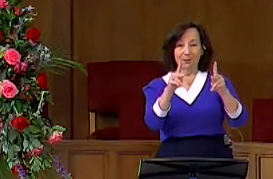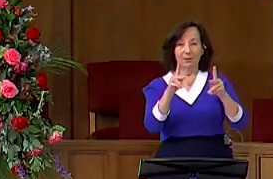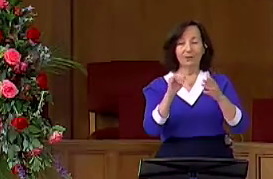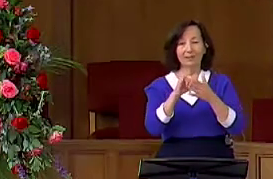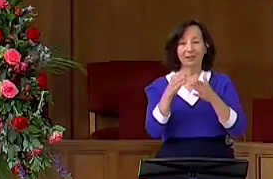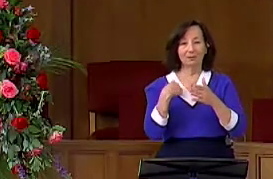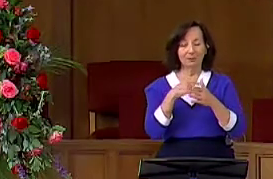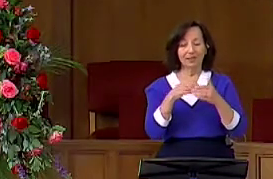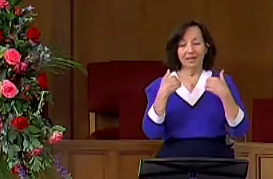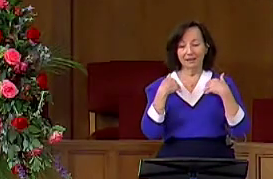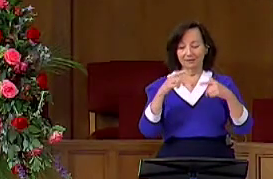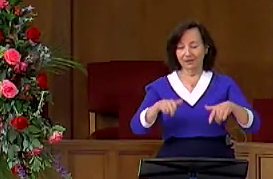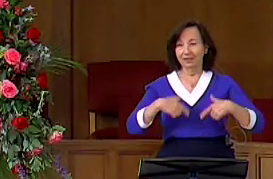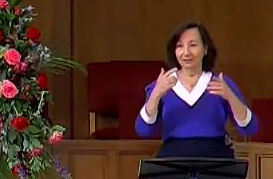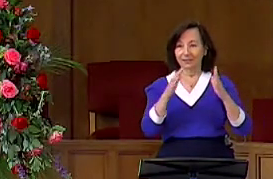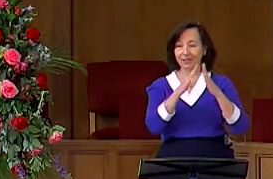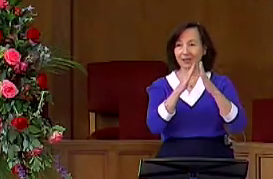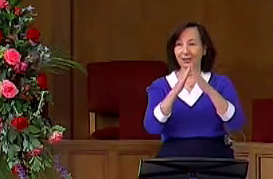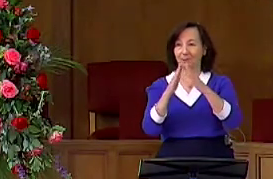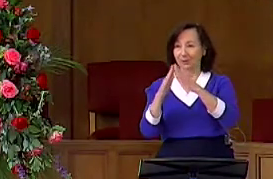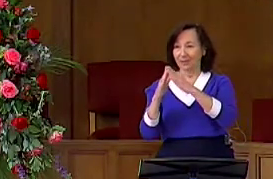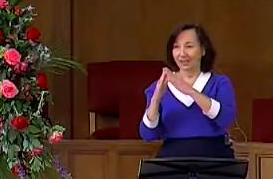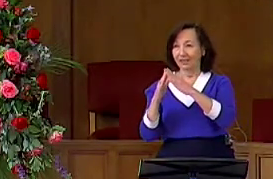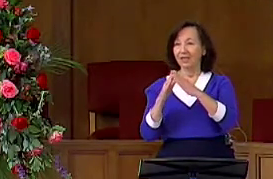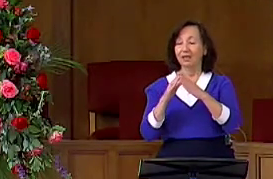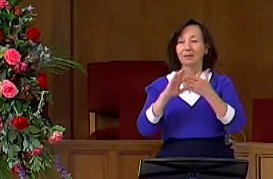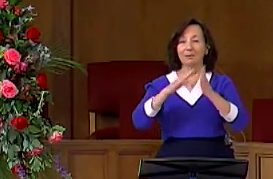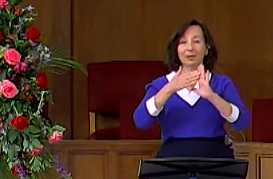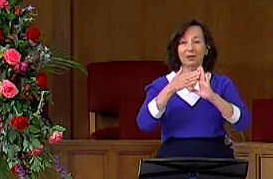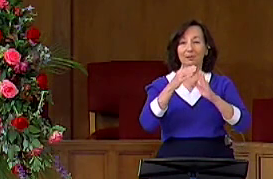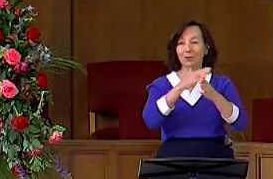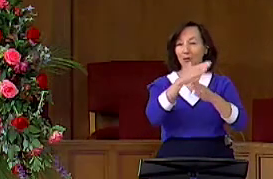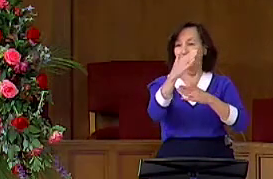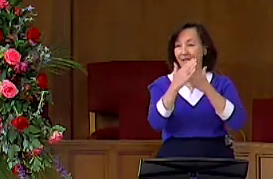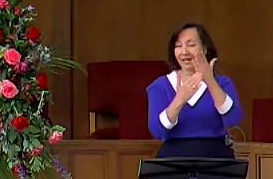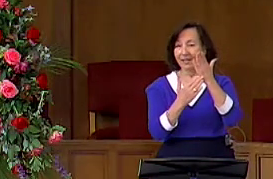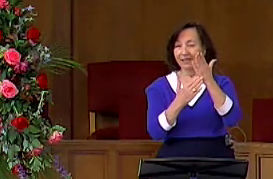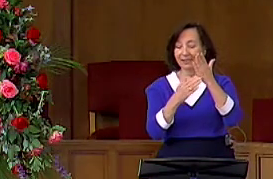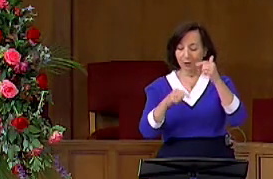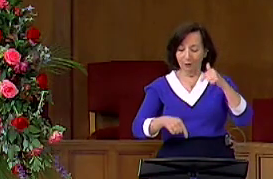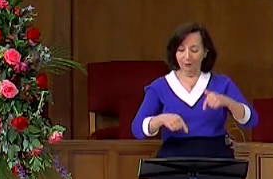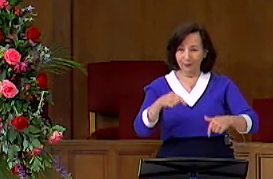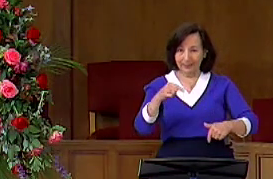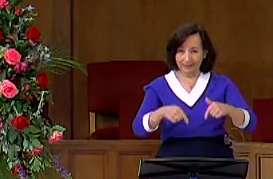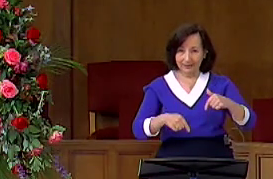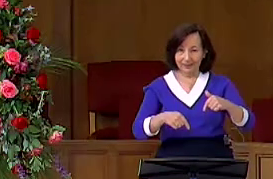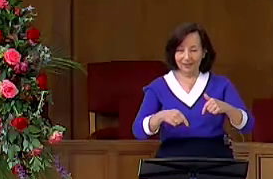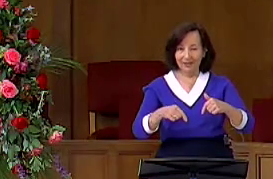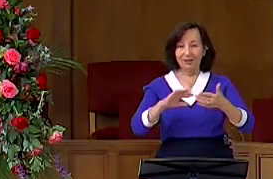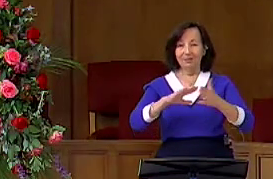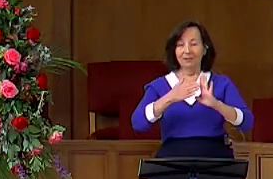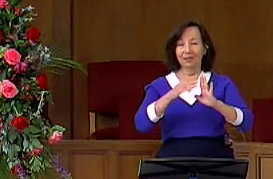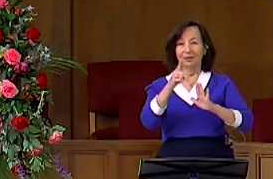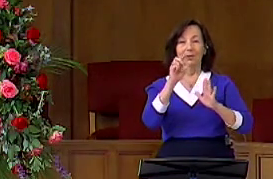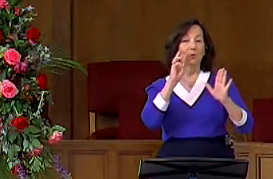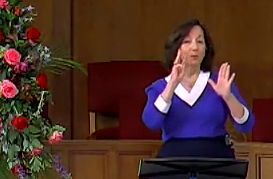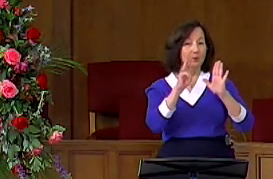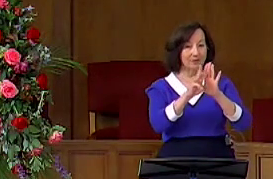we have to live in this community, be your hands, be your feet, be your